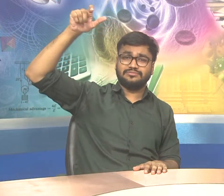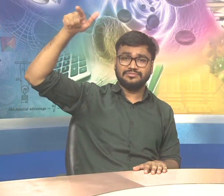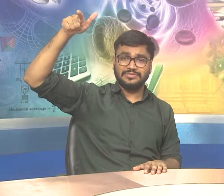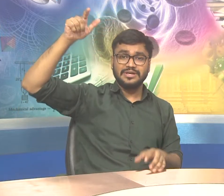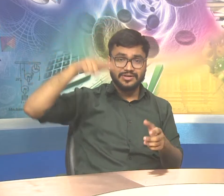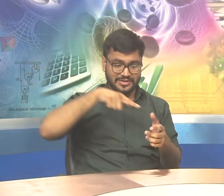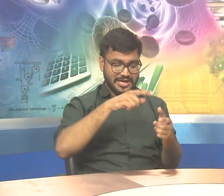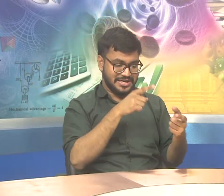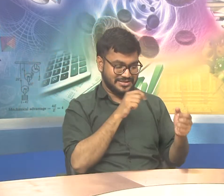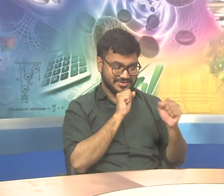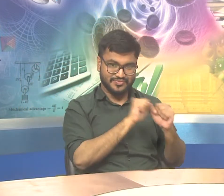we do some work